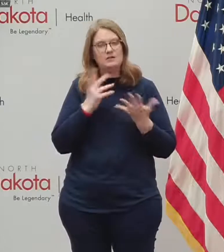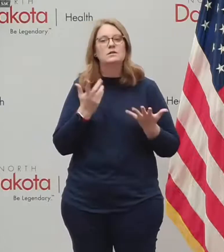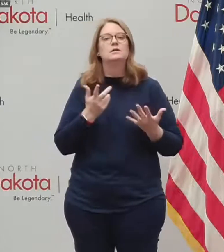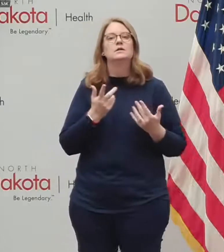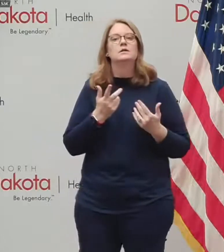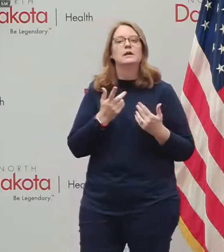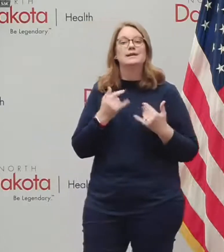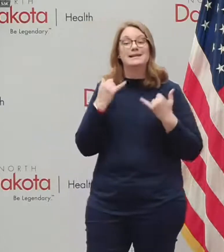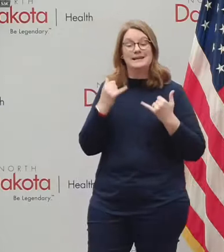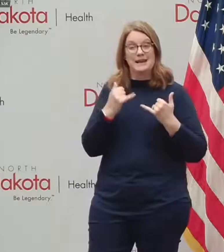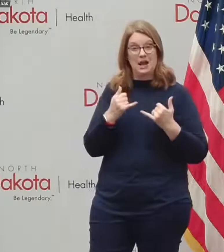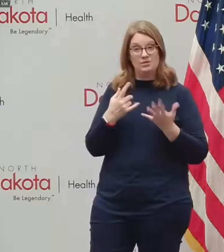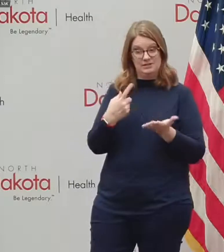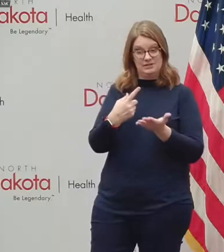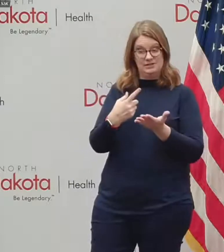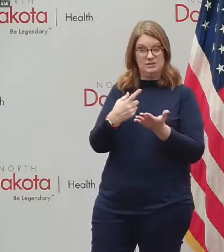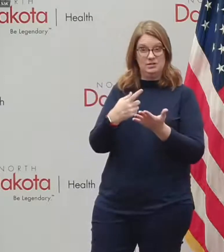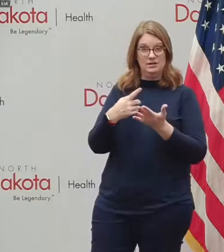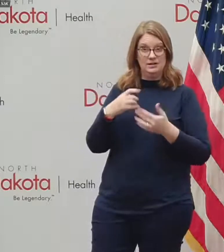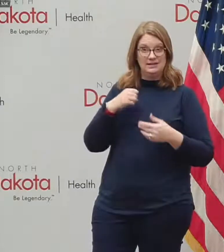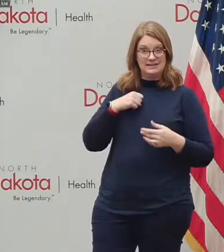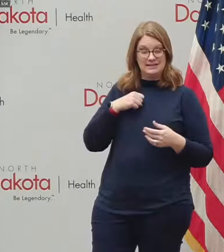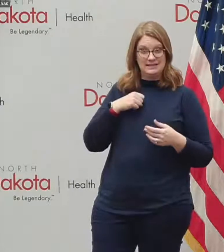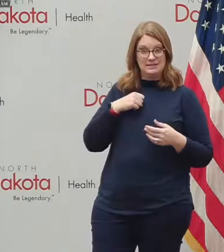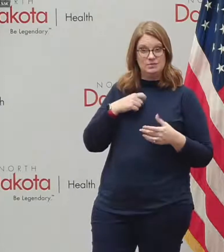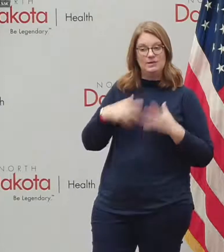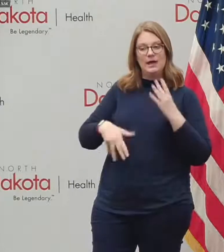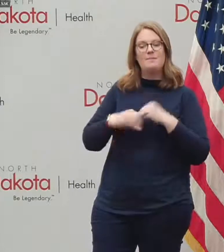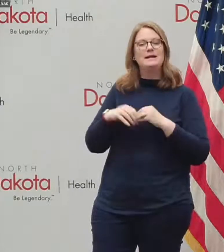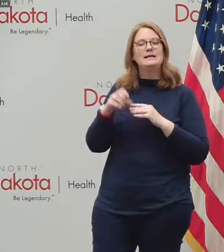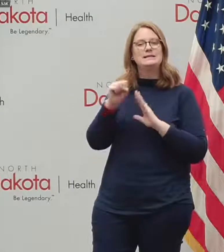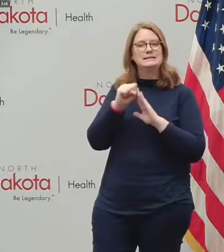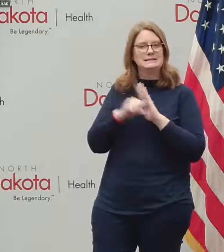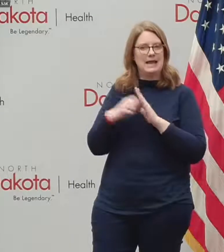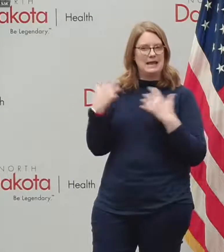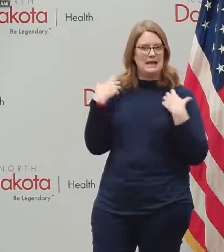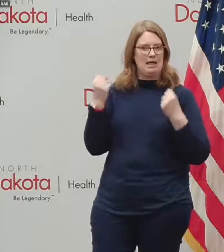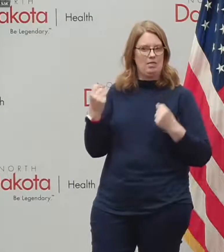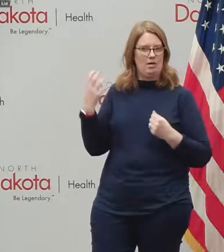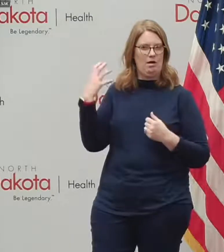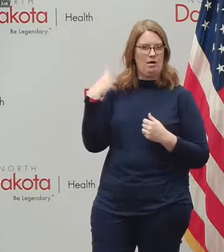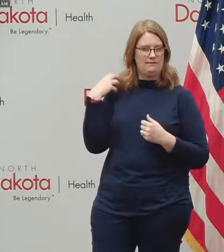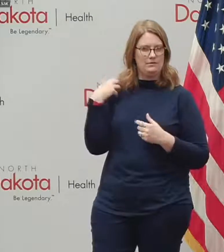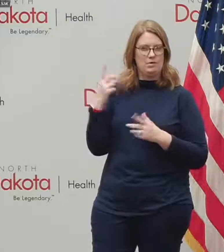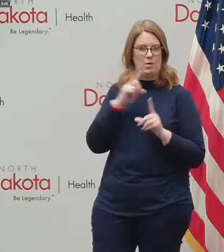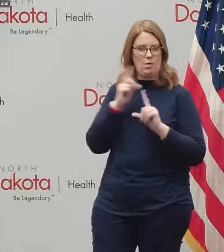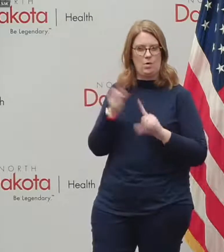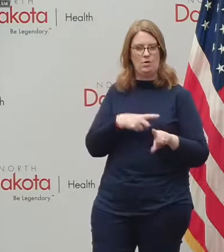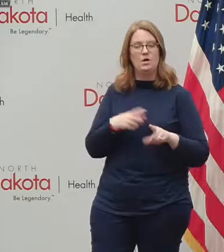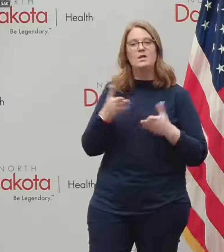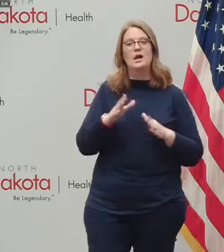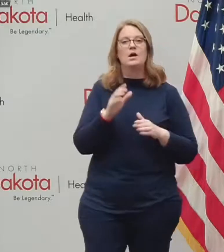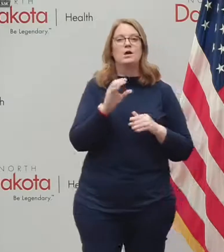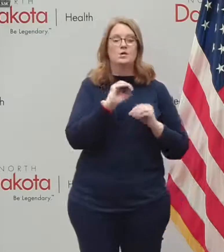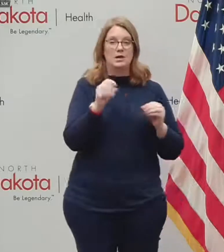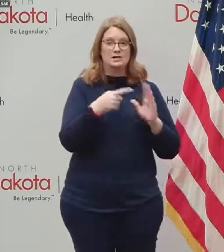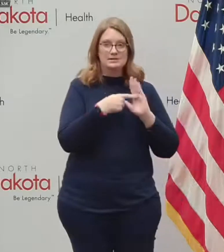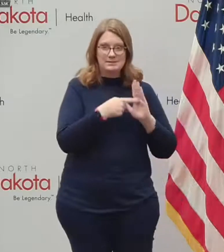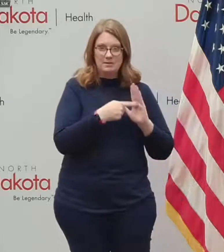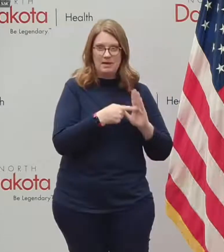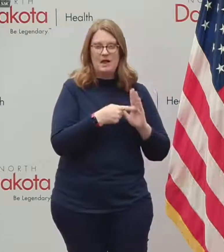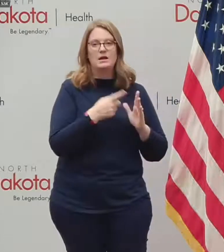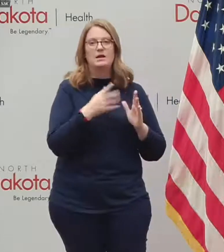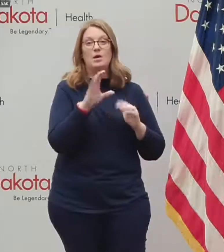help address the staffing issue with an amended state health officer order that now is going to allow asymptomatic COVID-positive